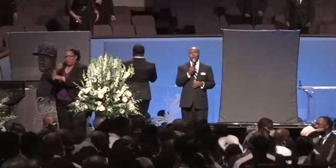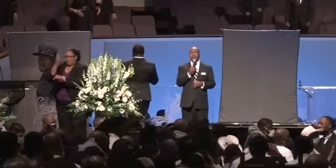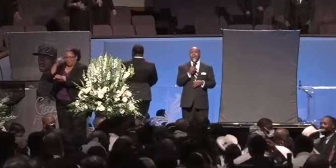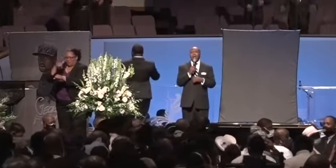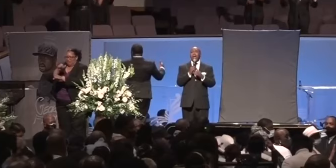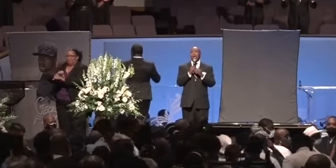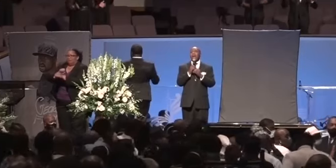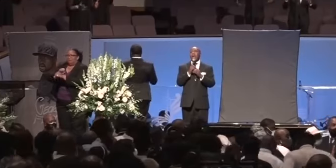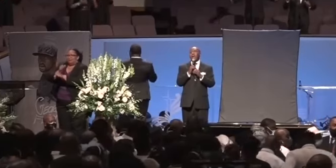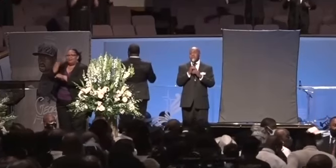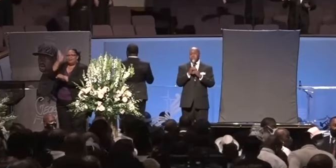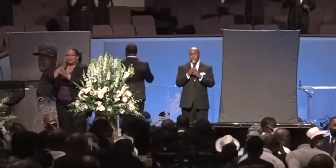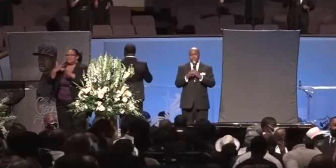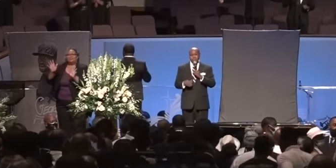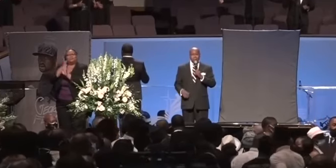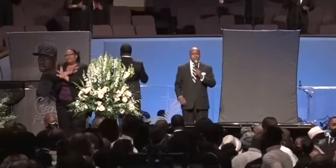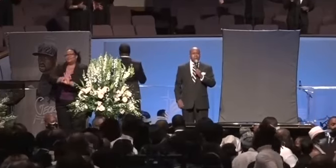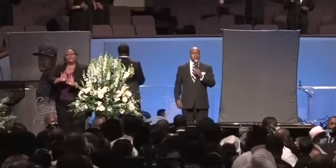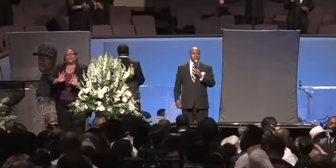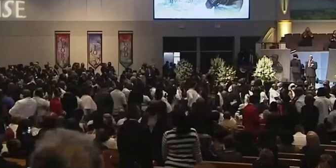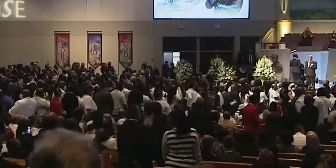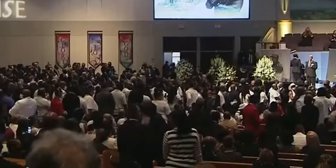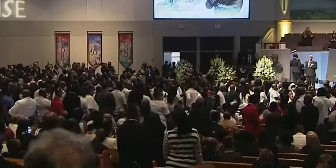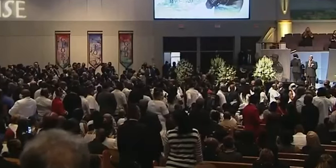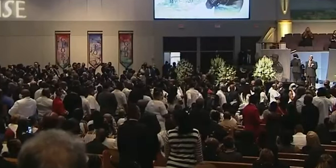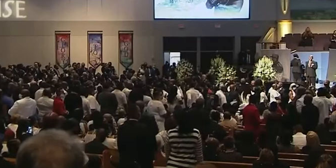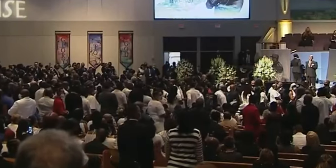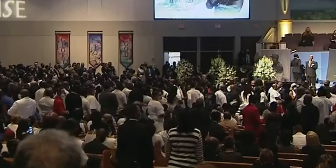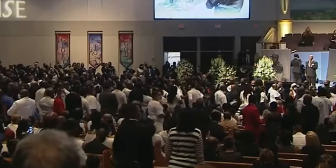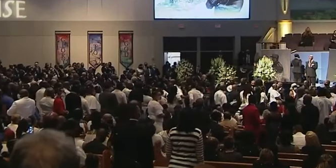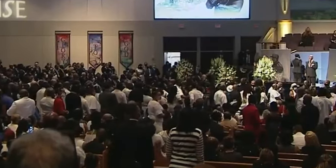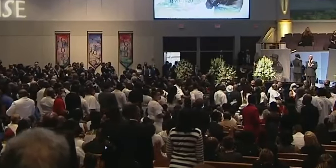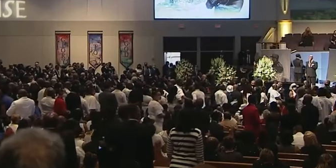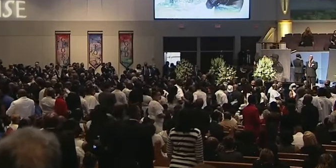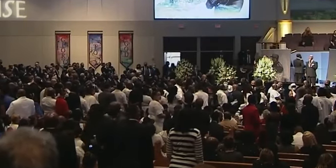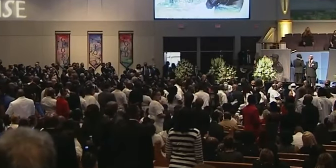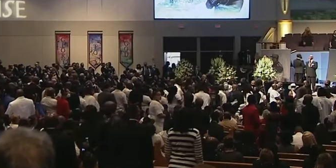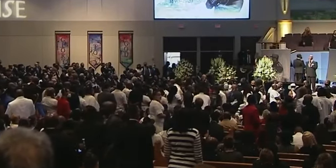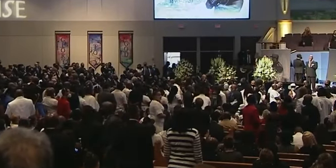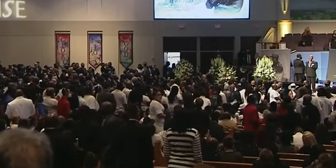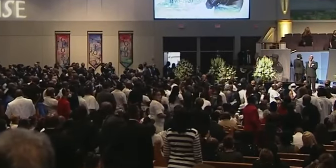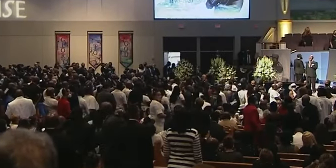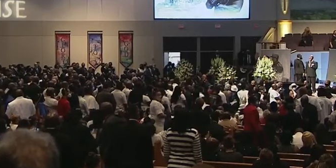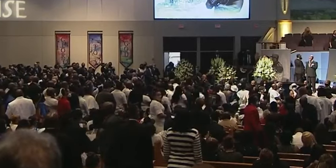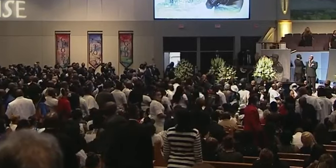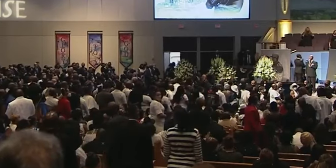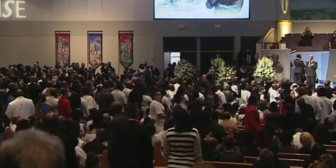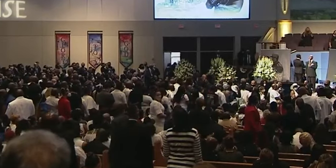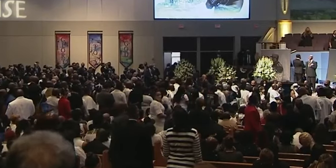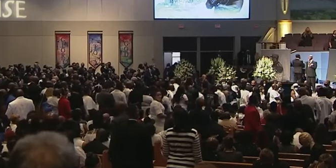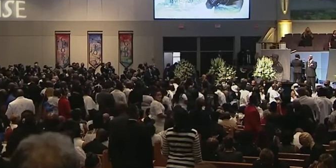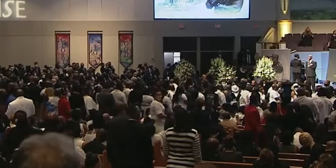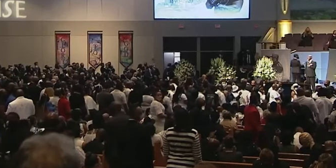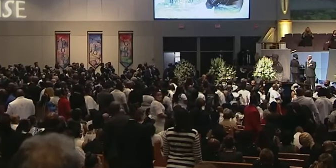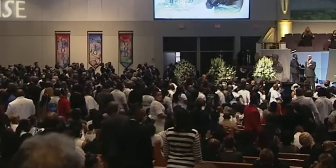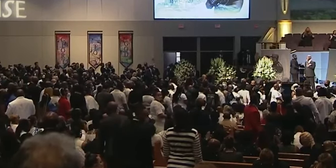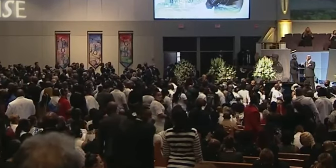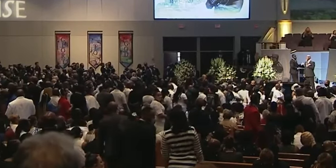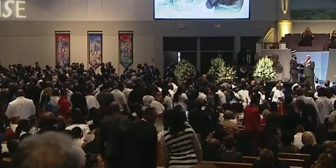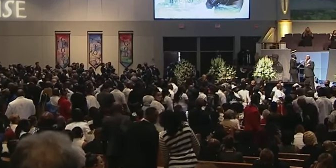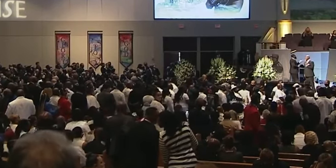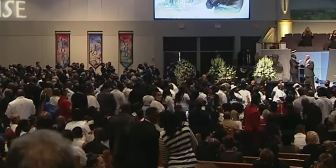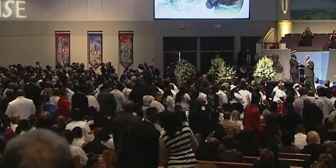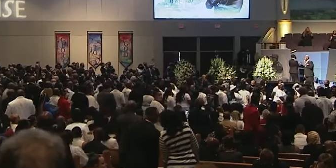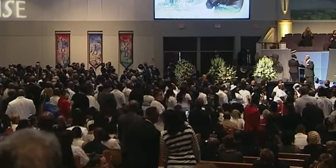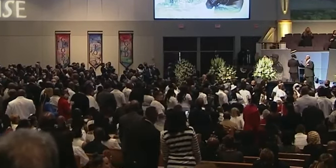free. When God set me free, so why should I be bound? So why should I